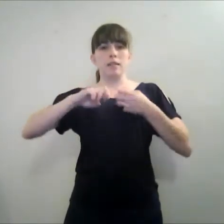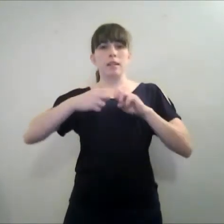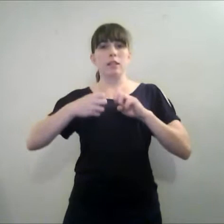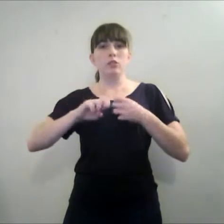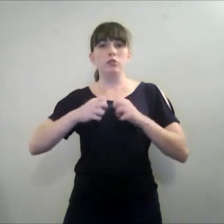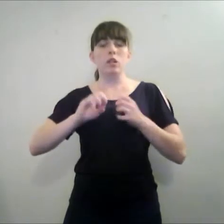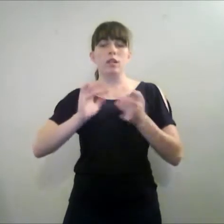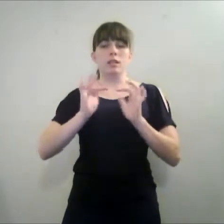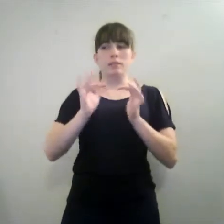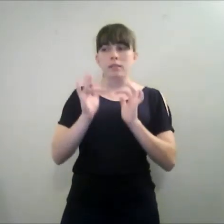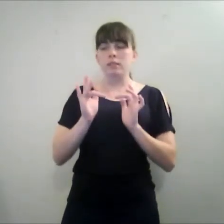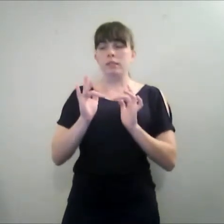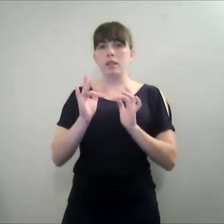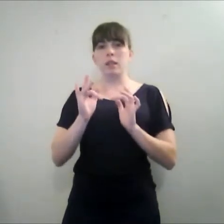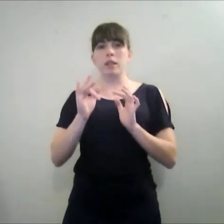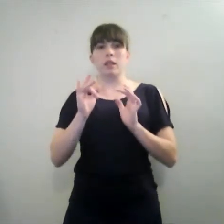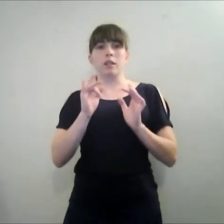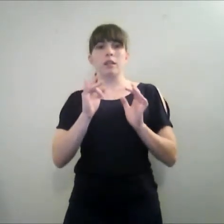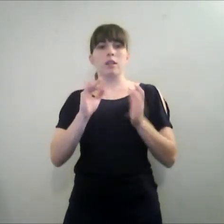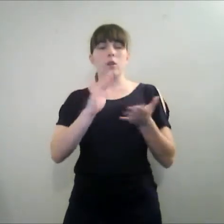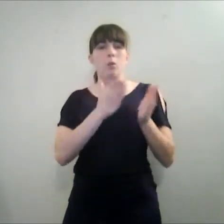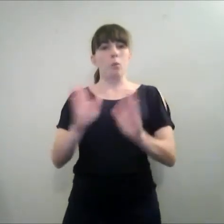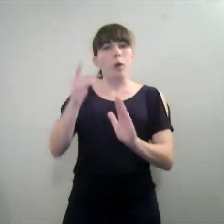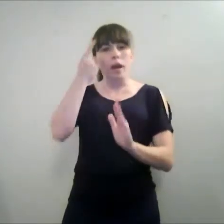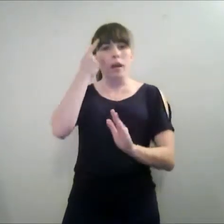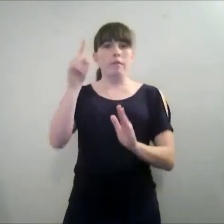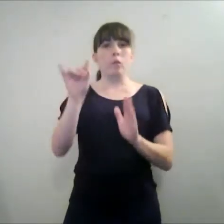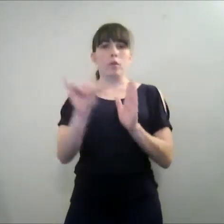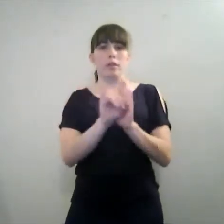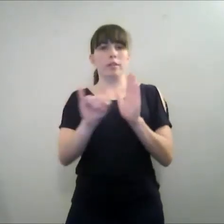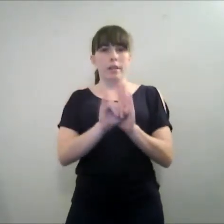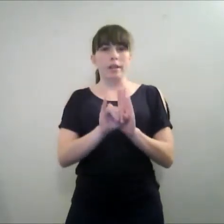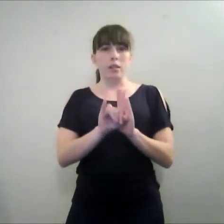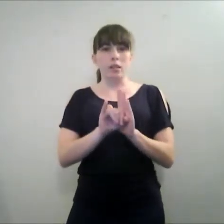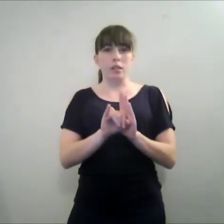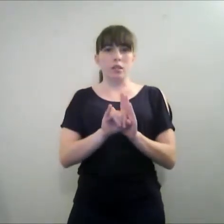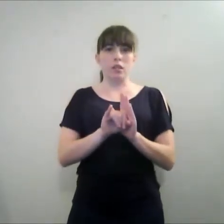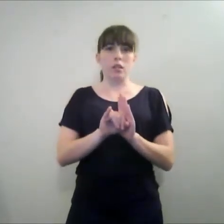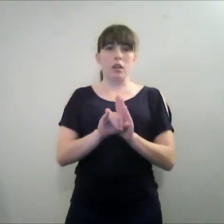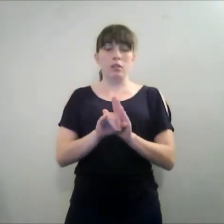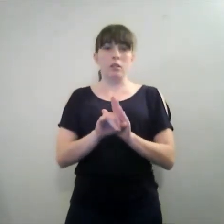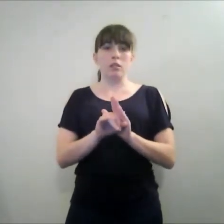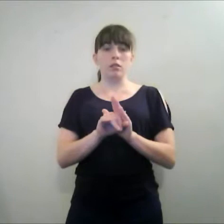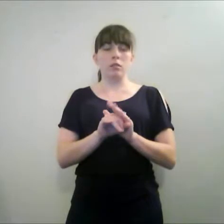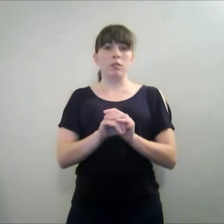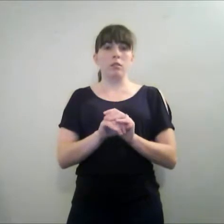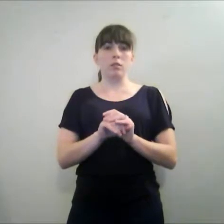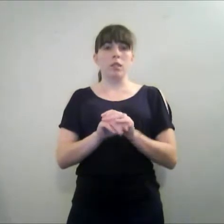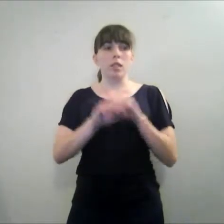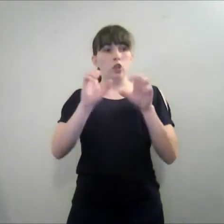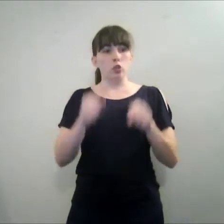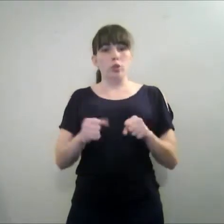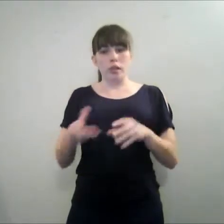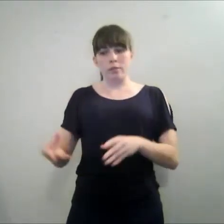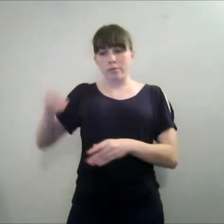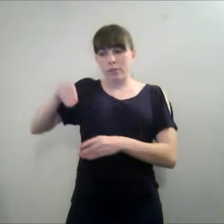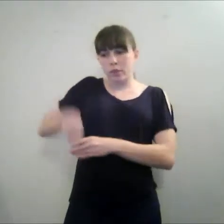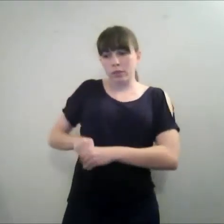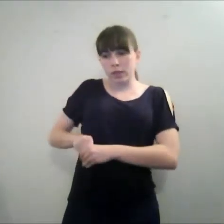Facebook login, which proves who you are, and I make you carry it all the time, that solves the problem. And of course, for all those reasons I've just outlined, it doesn't, and it might actually